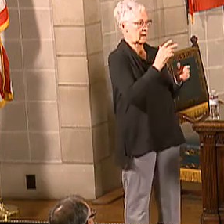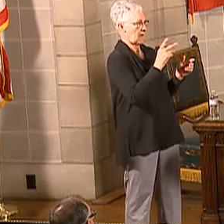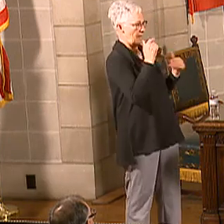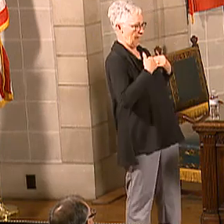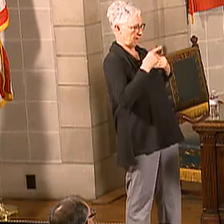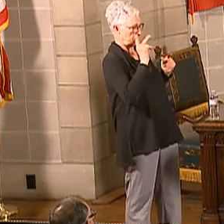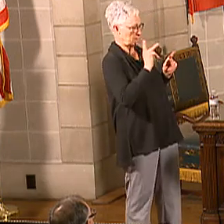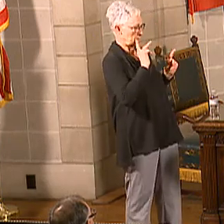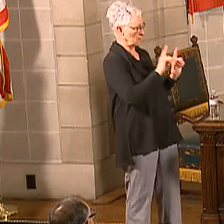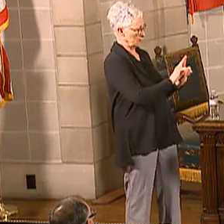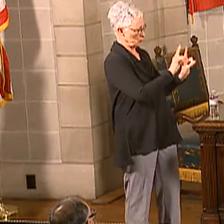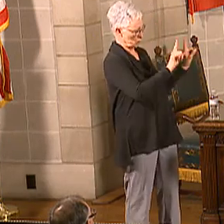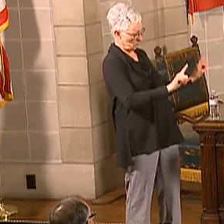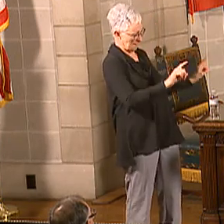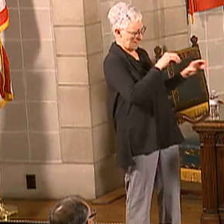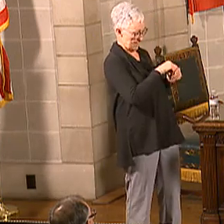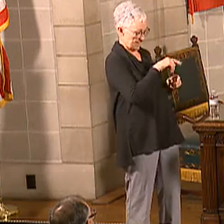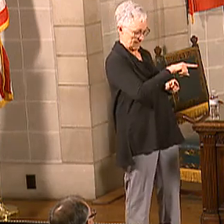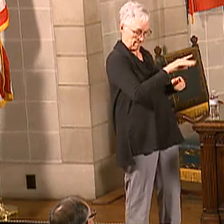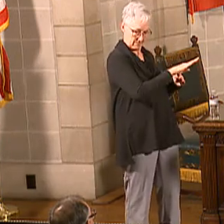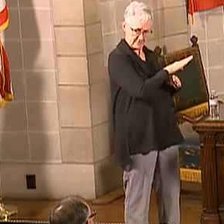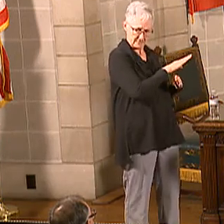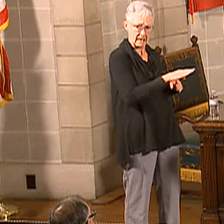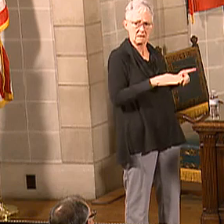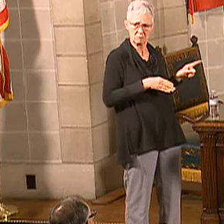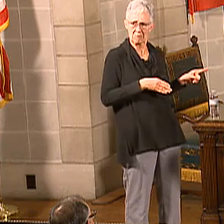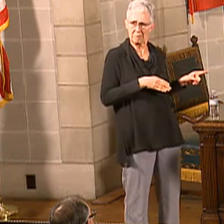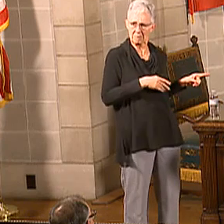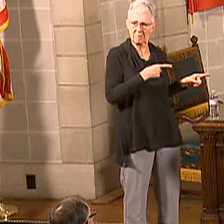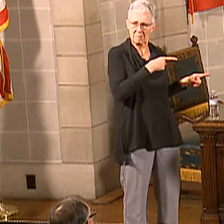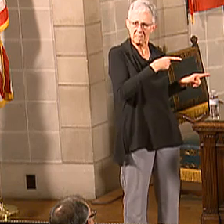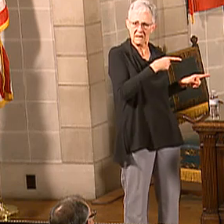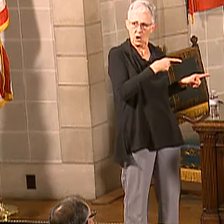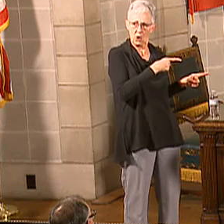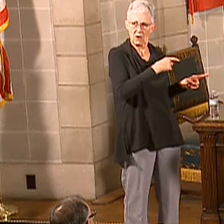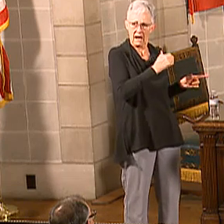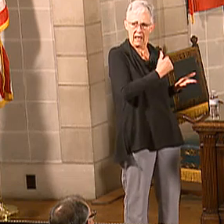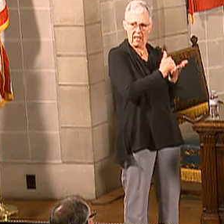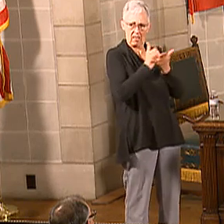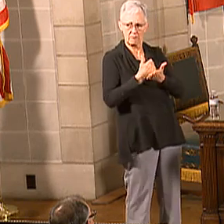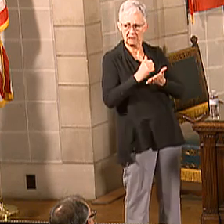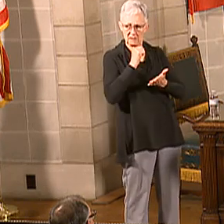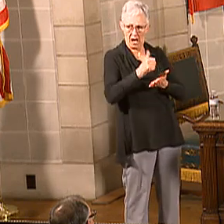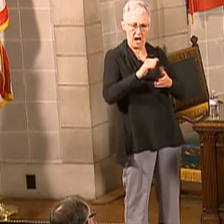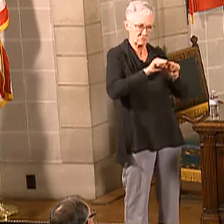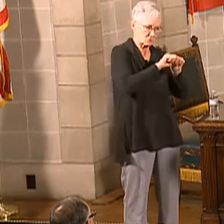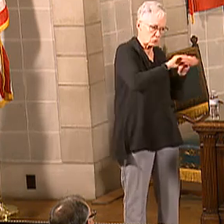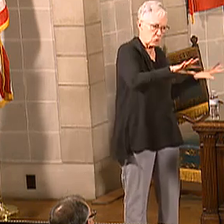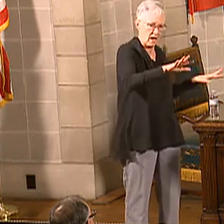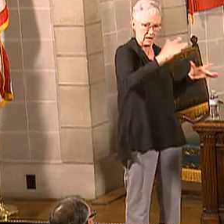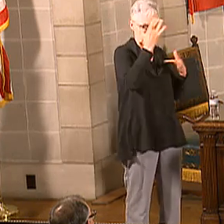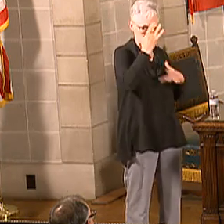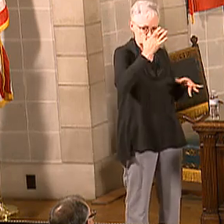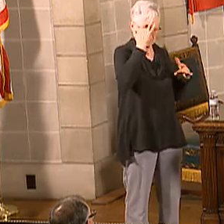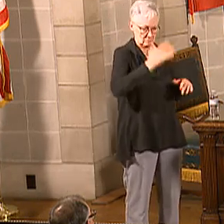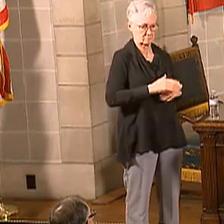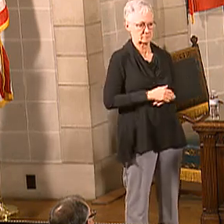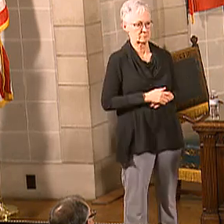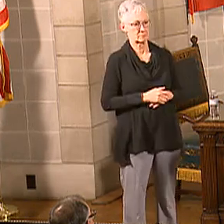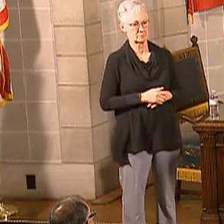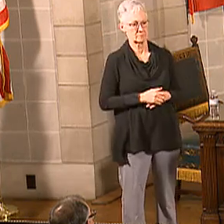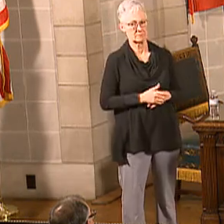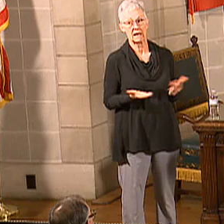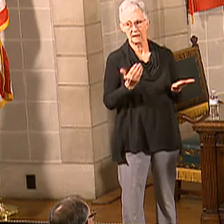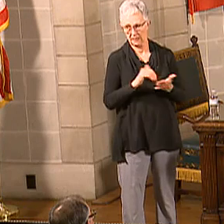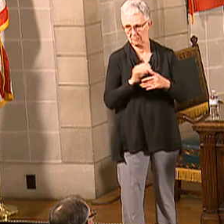here, when I'm talking about that 10-person rule, that's why I'm talking about that. It's so important that we all, again, if going back to Coach Cook, you want to see football?